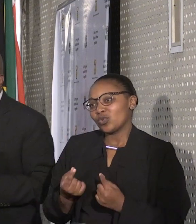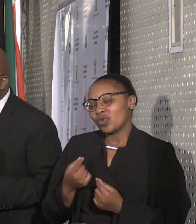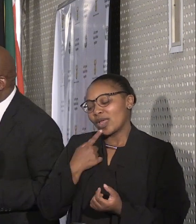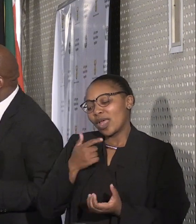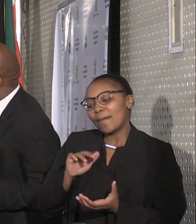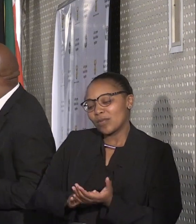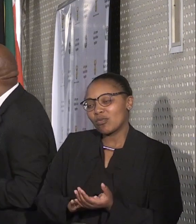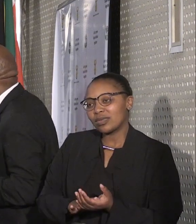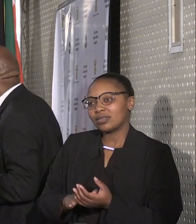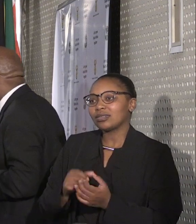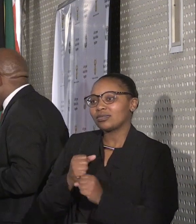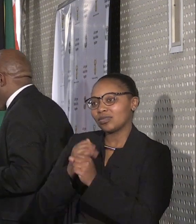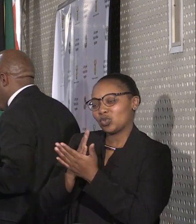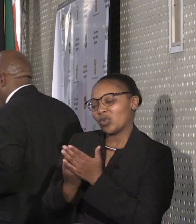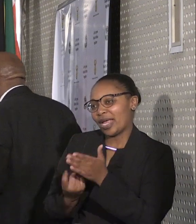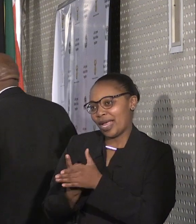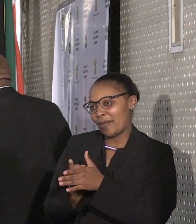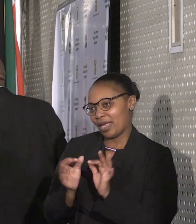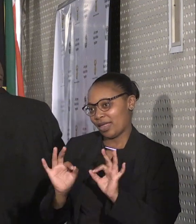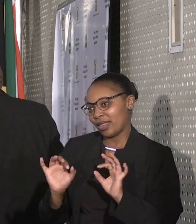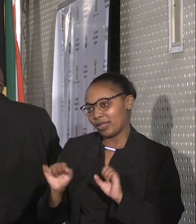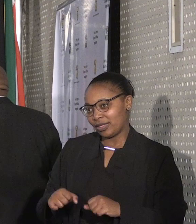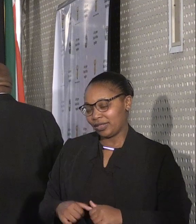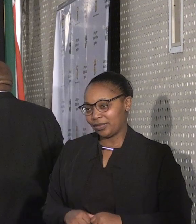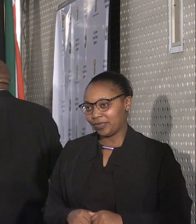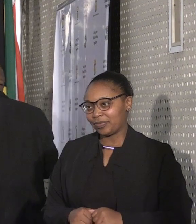our promises.